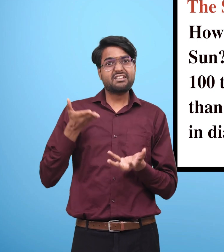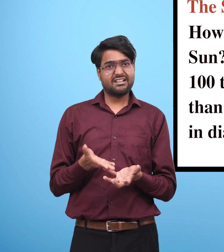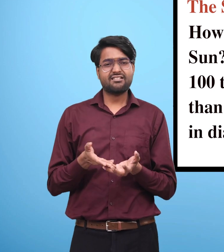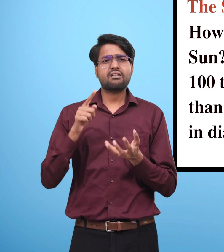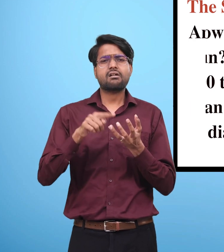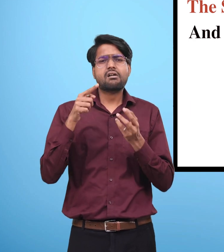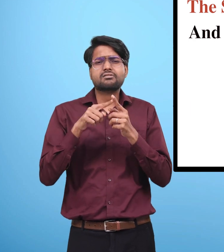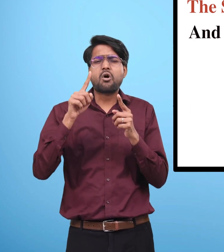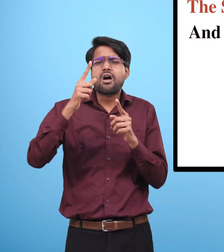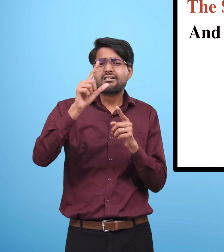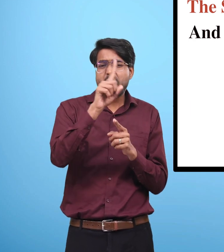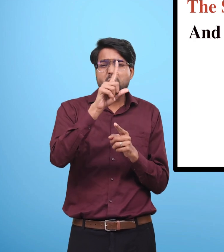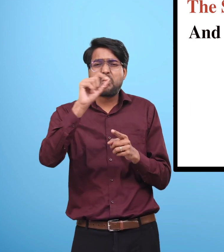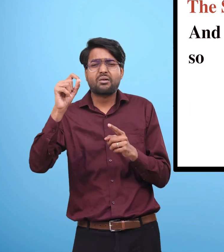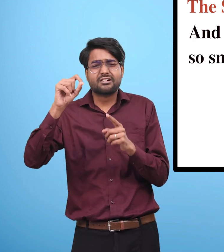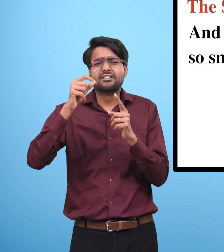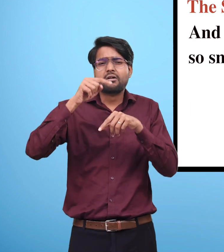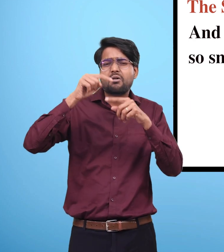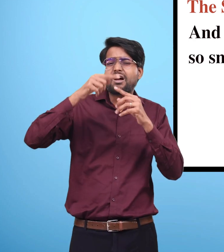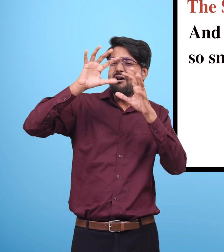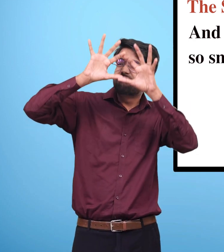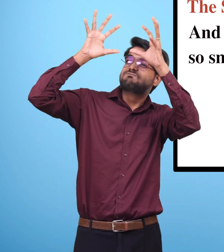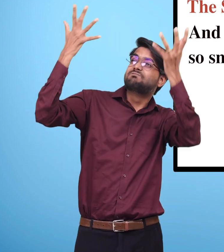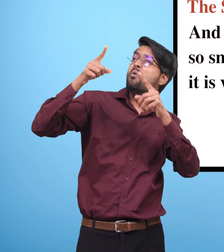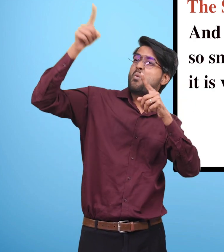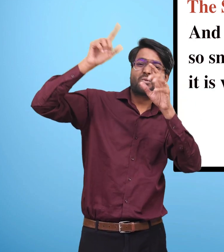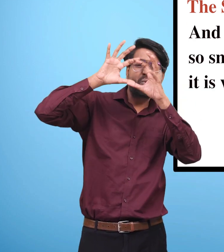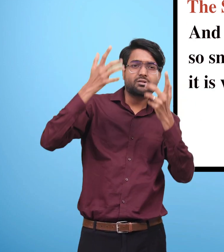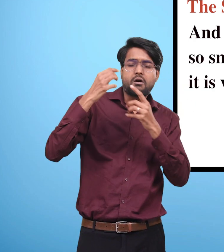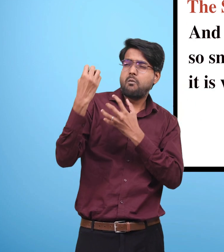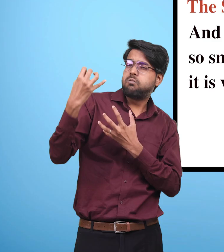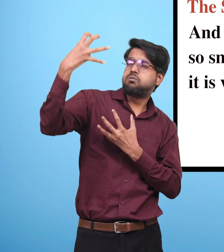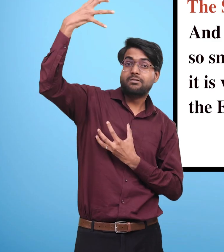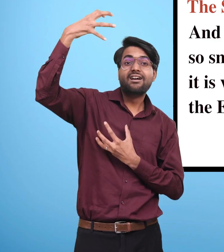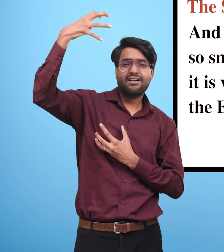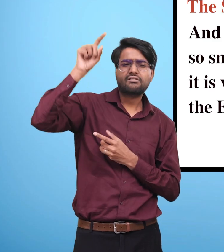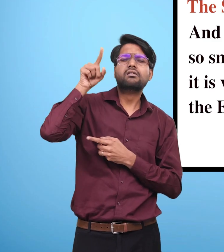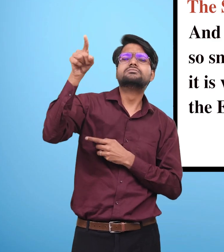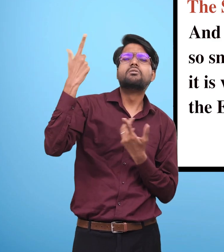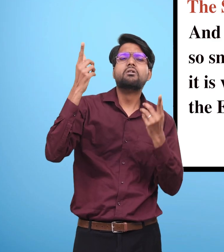diameter, and still it looks so small because it is very far from the Earth.